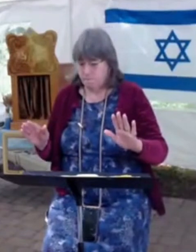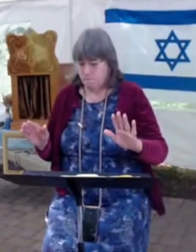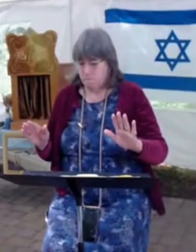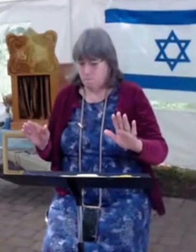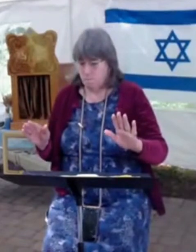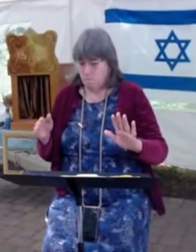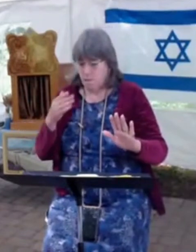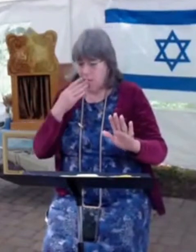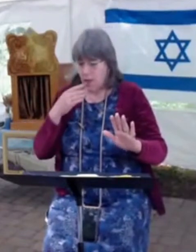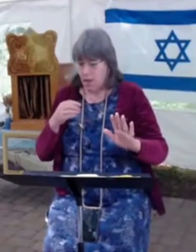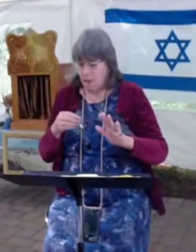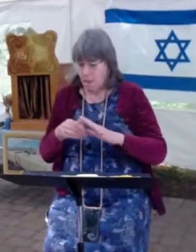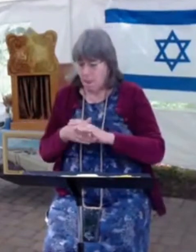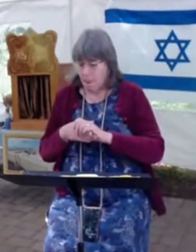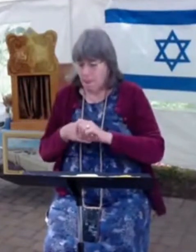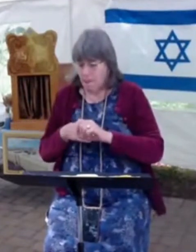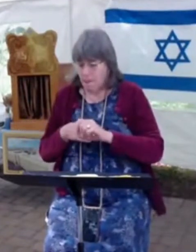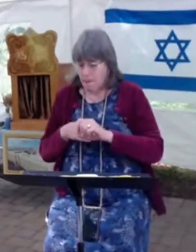So